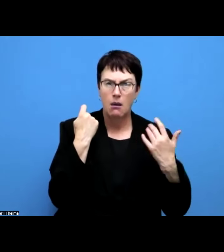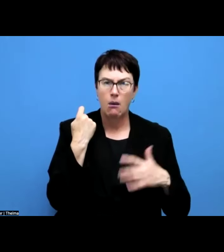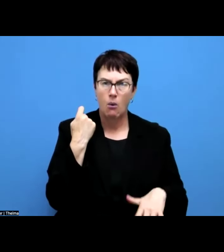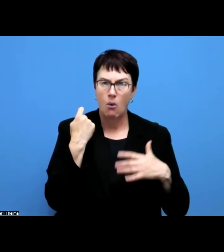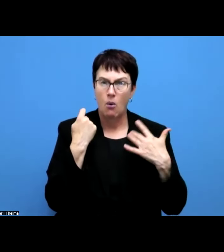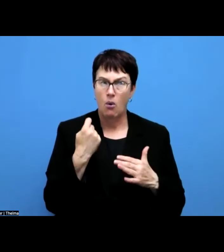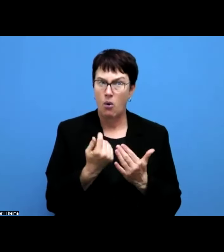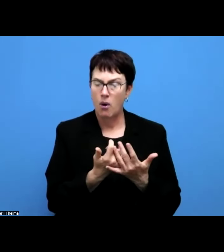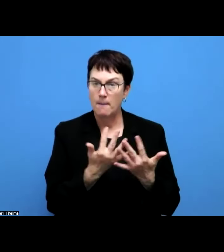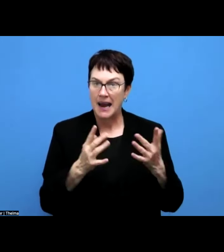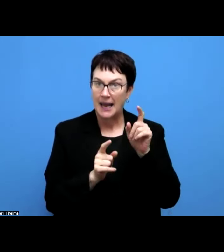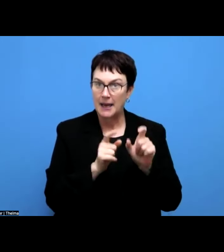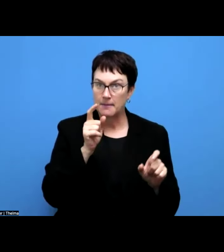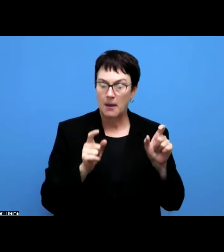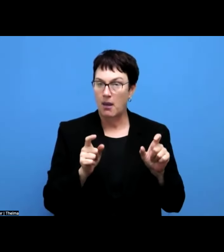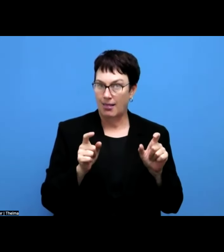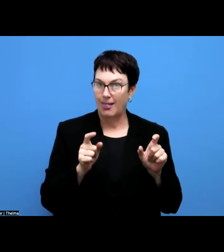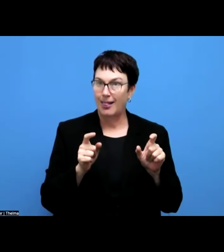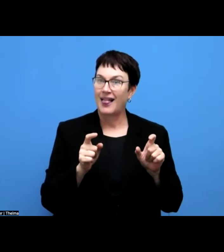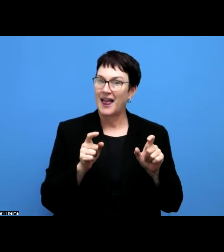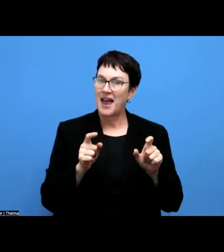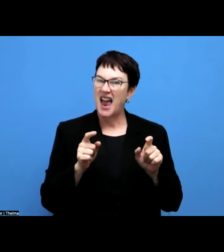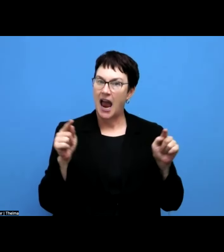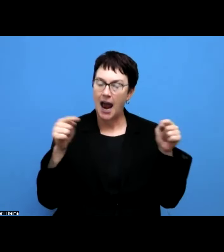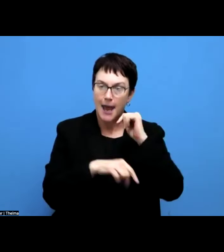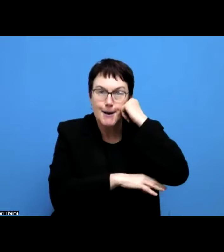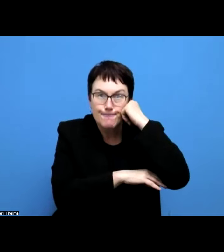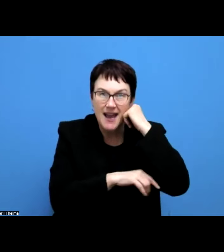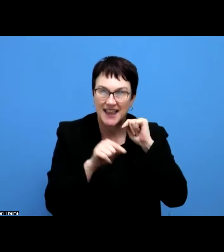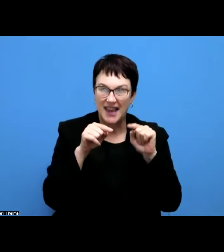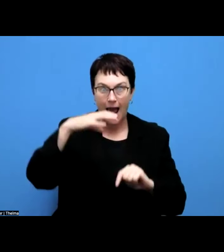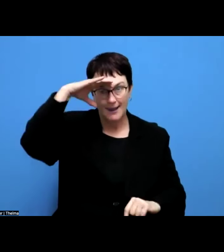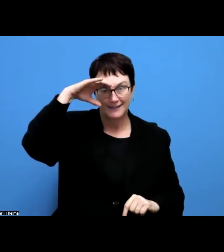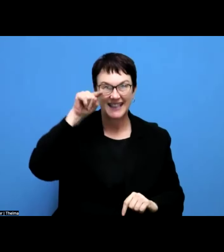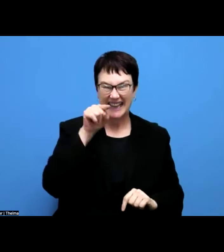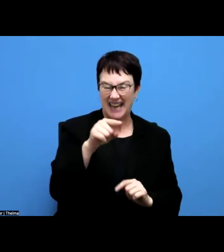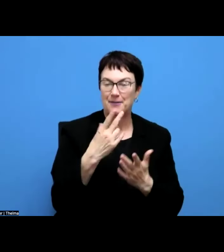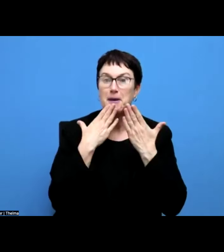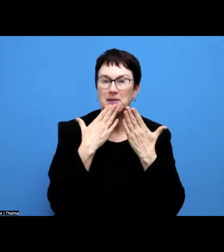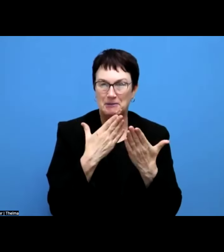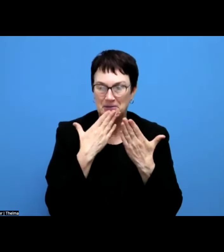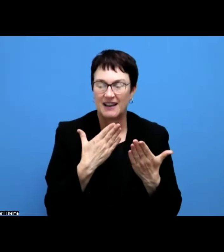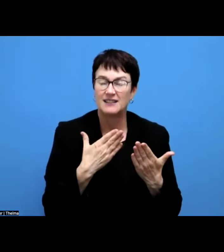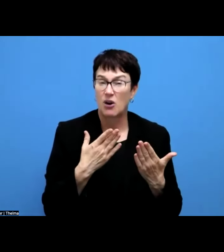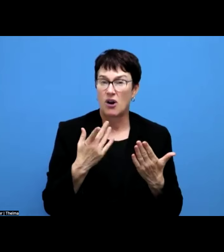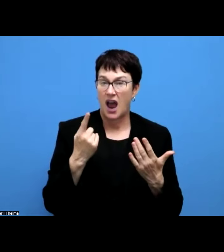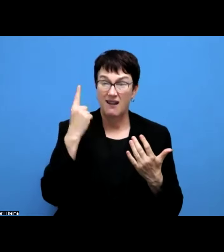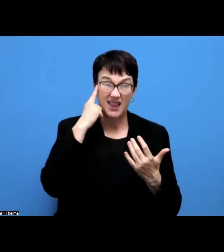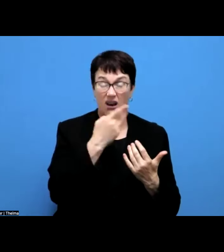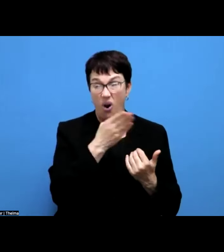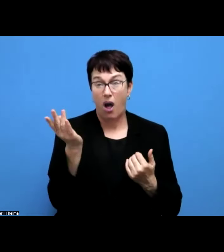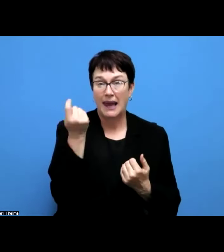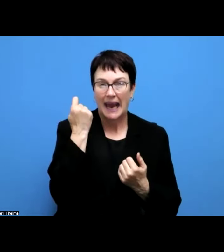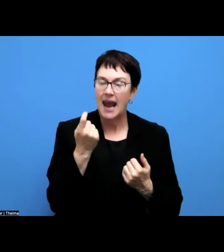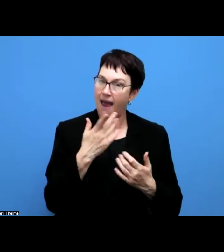actually here on the webinar from Kenya. I'm sure they're delighted to hear about the success in this, and it's a great example for everyone else to